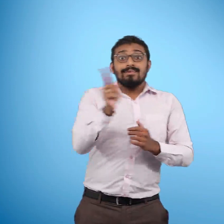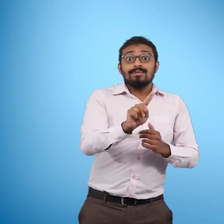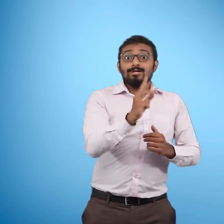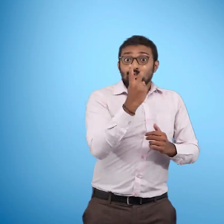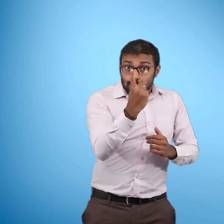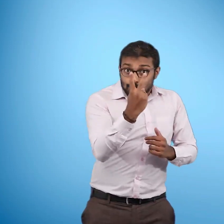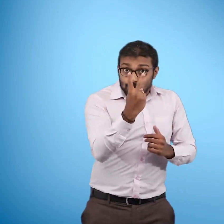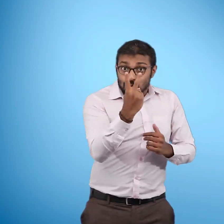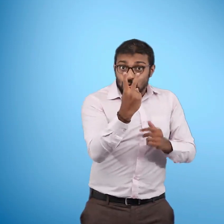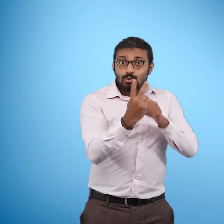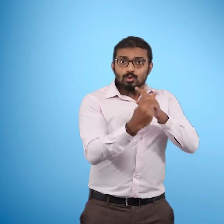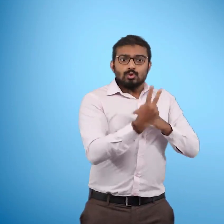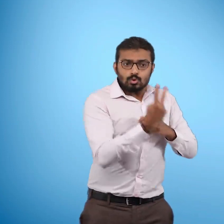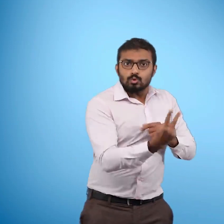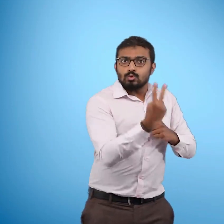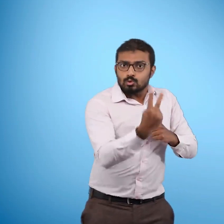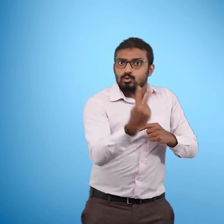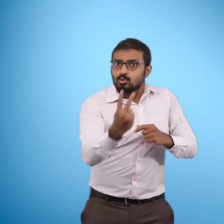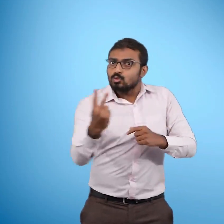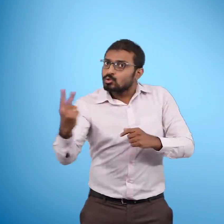3, 6, 9, 18.